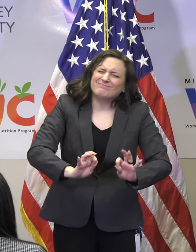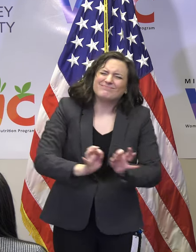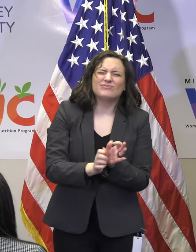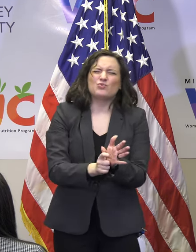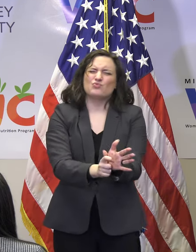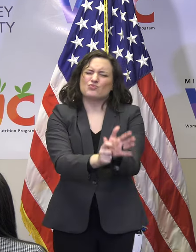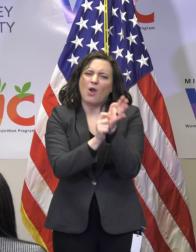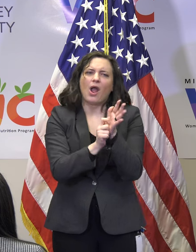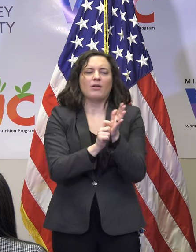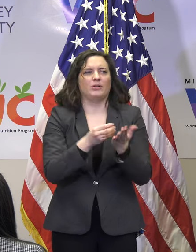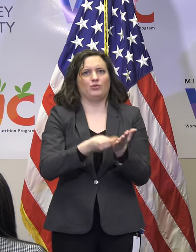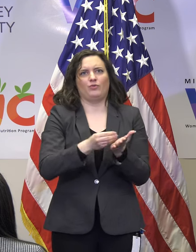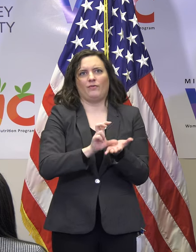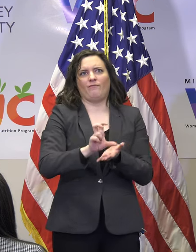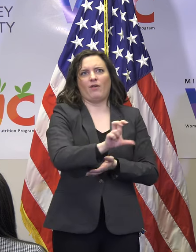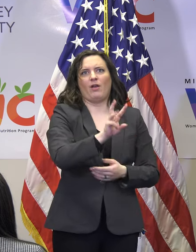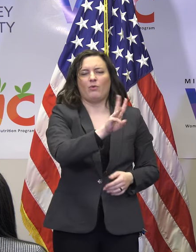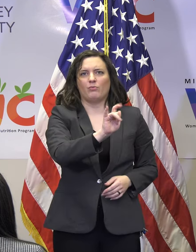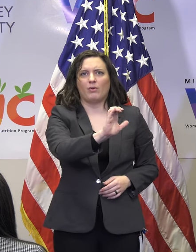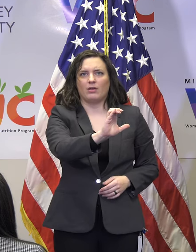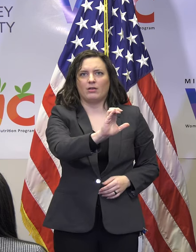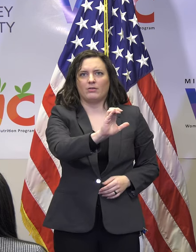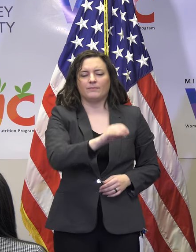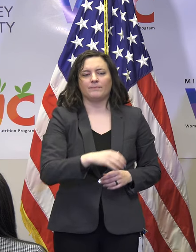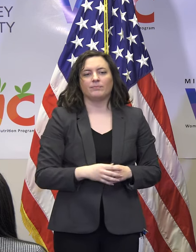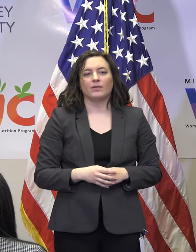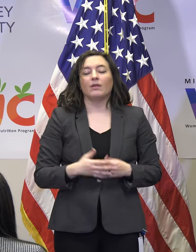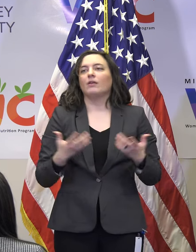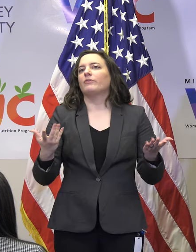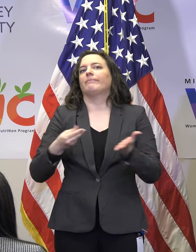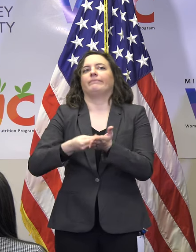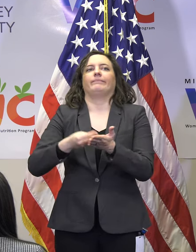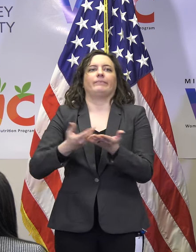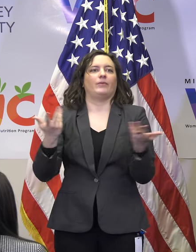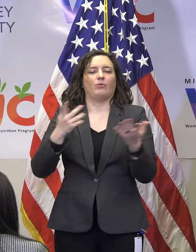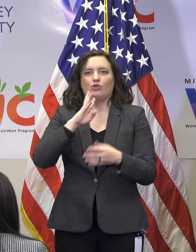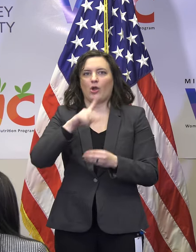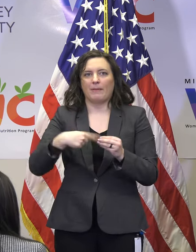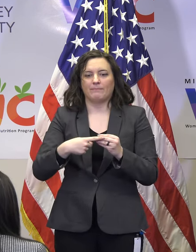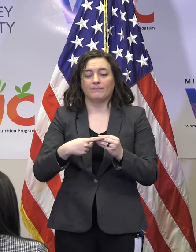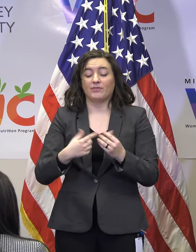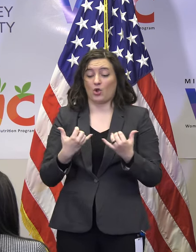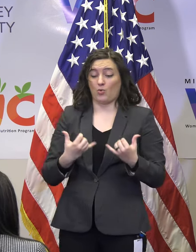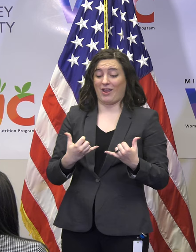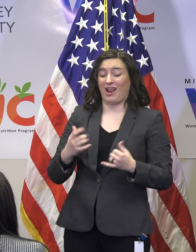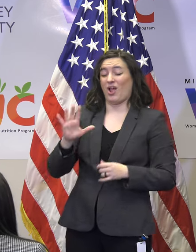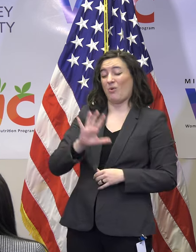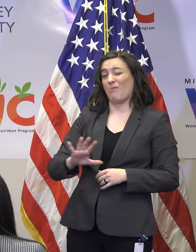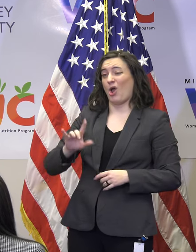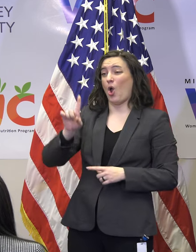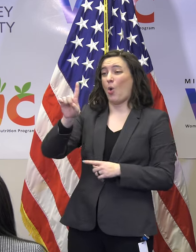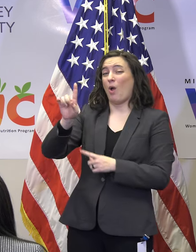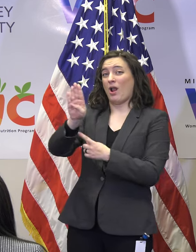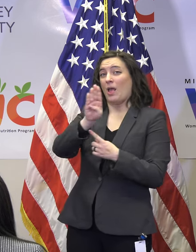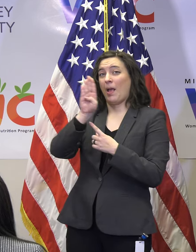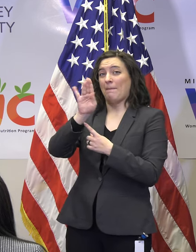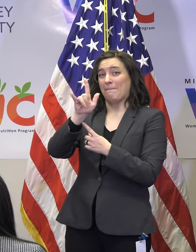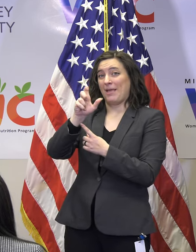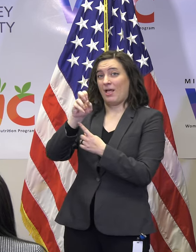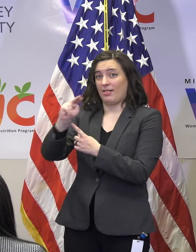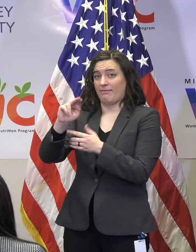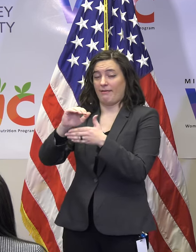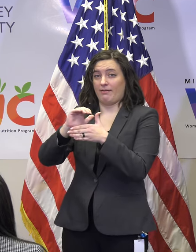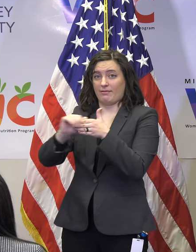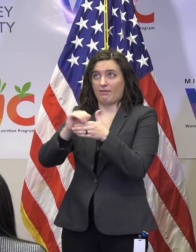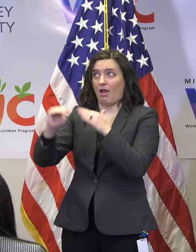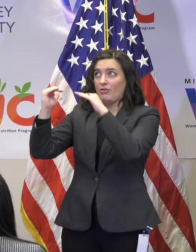What is the difference? Well, we're roughly $1 billion below what is necessary to fully and adequately fund WIC in terms of budgets